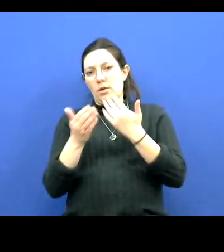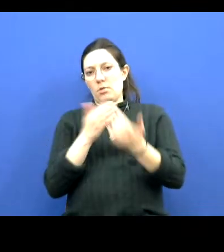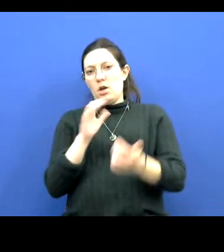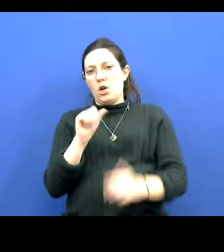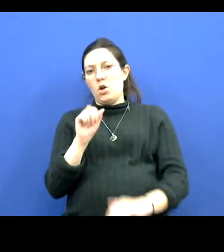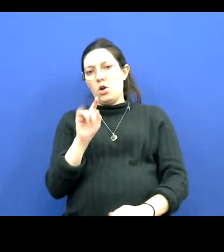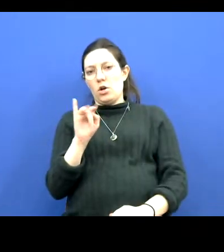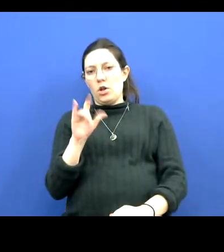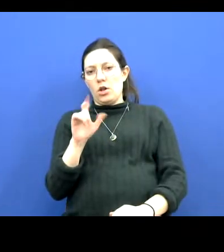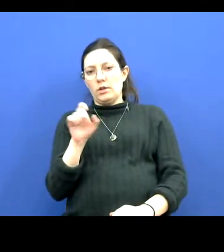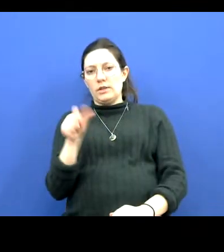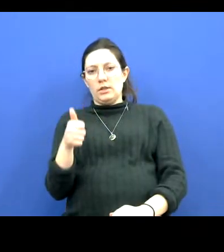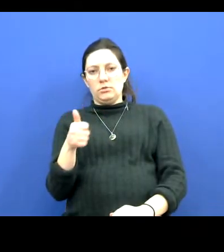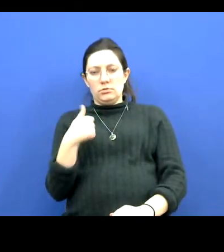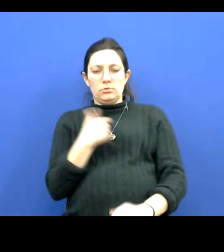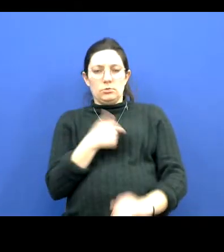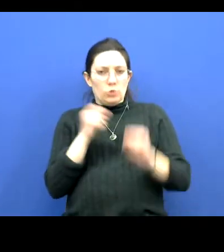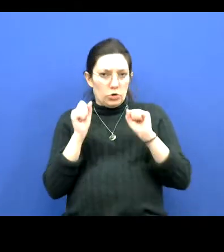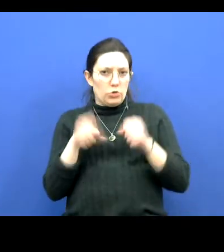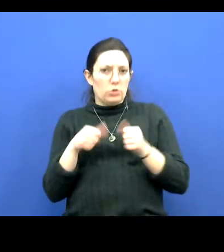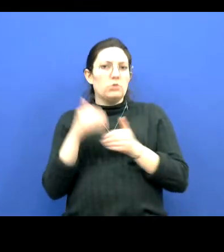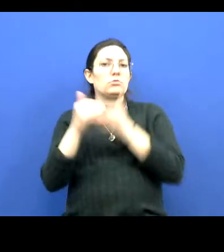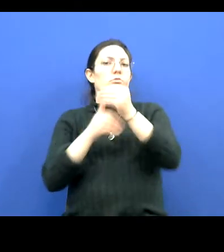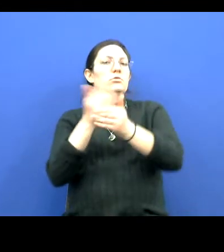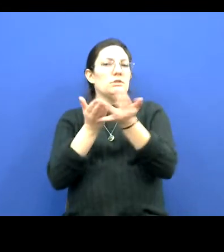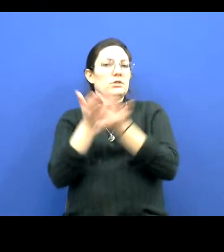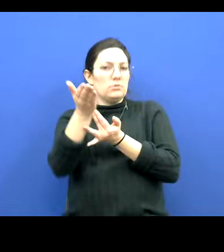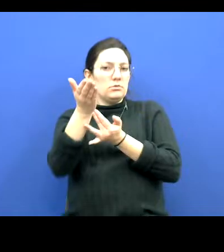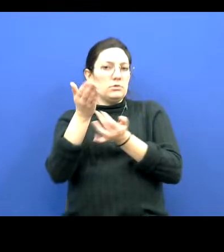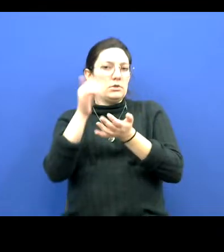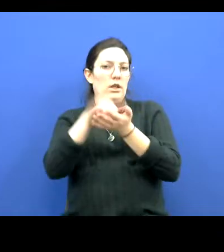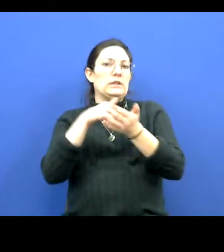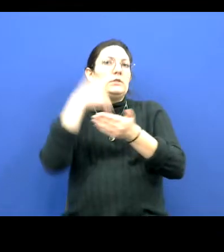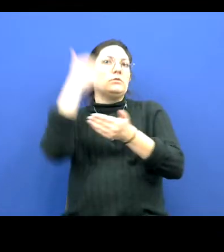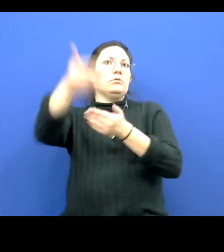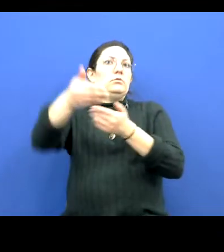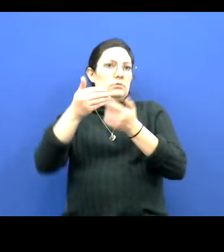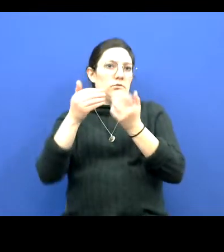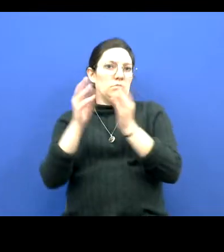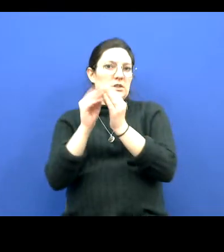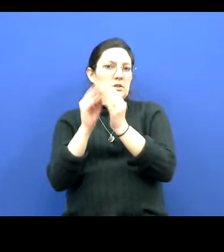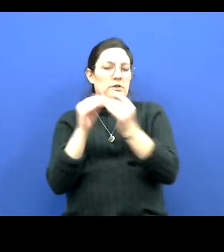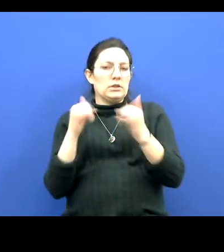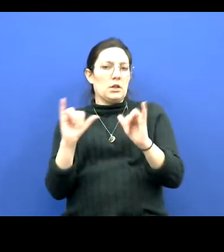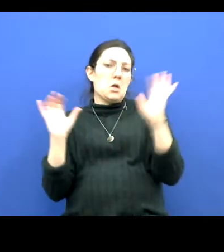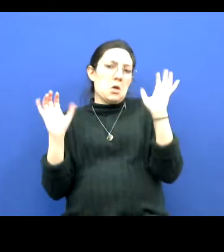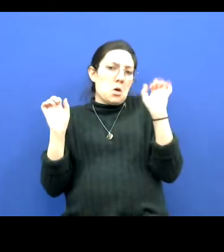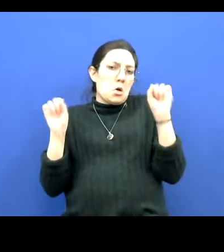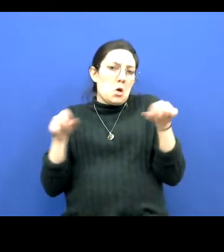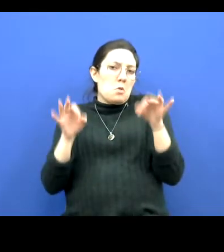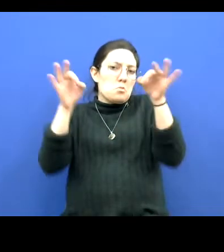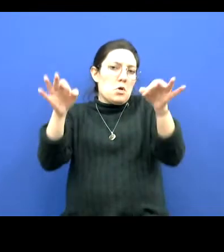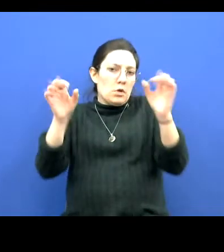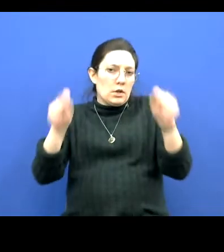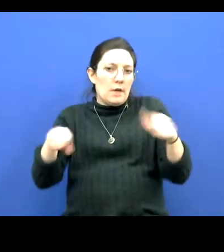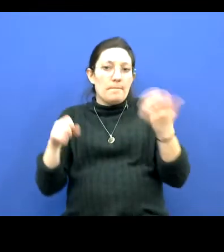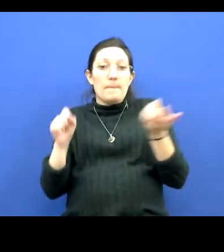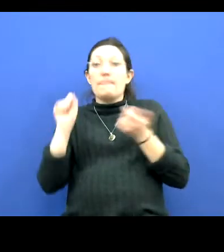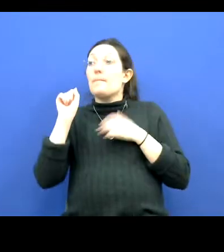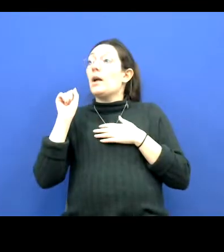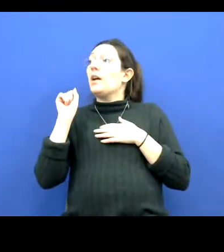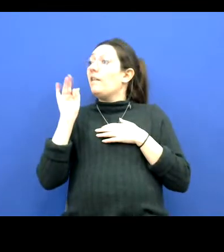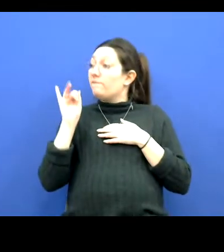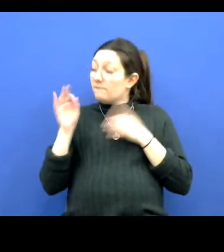Okay. And then we would vote on it at the town board meeting. Okay. But that way, you know, in case we ever have